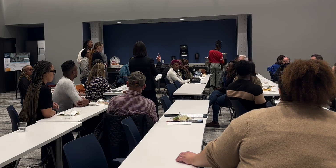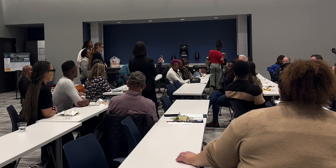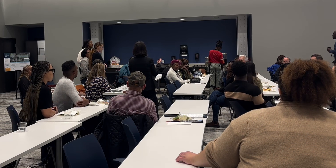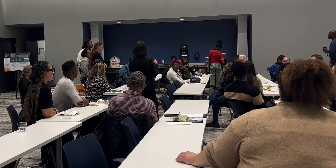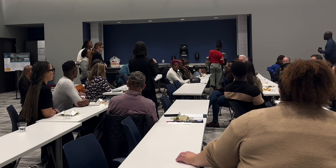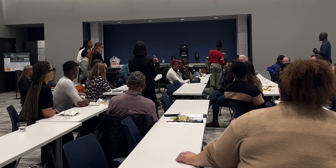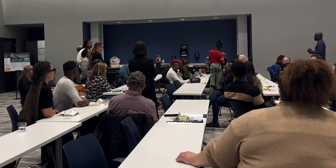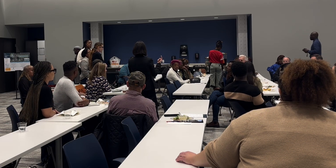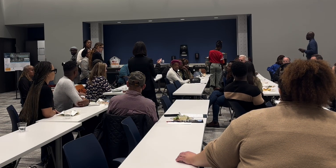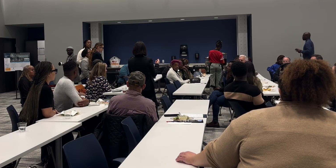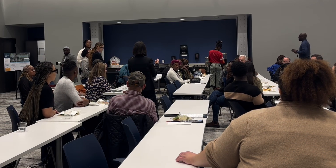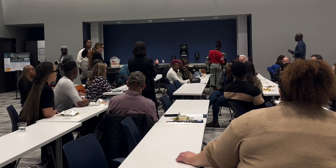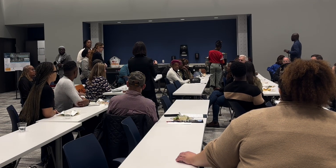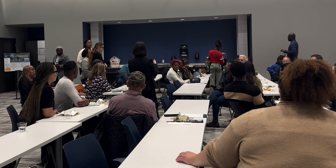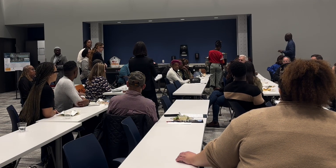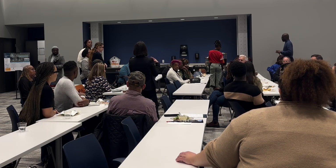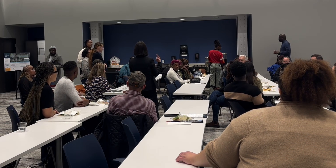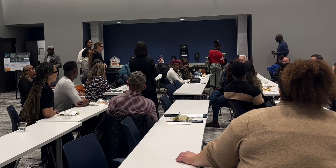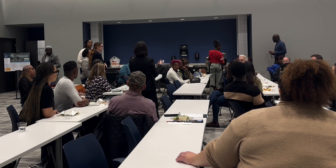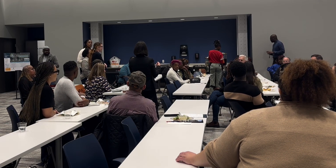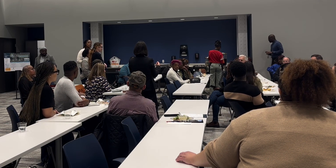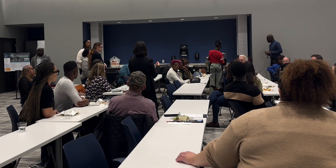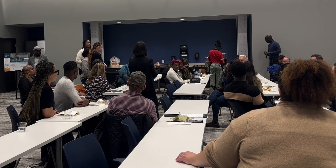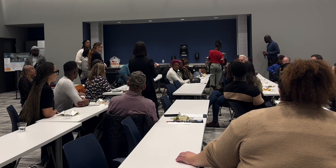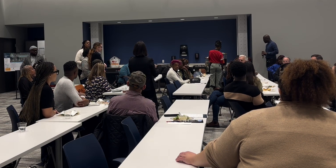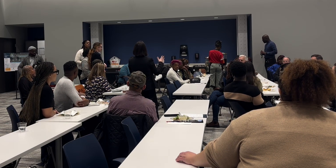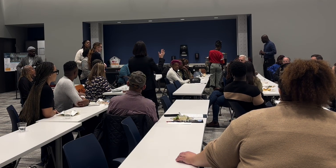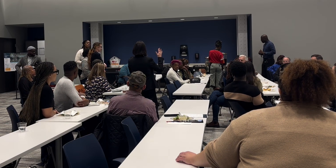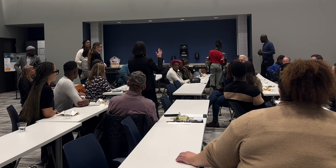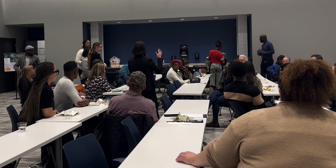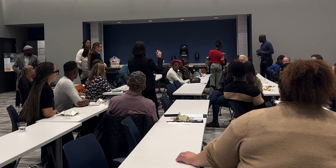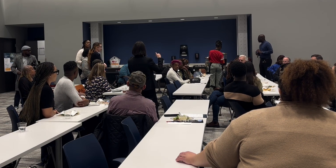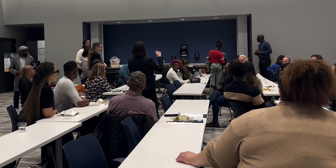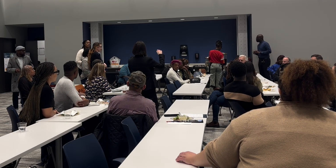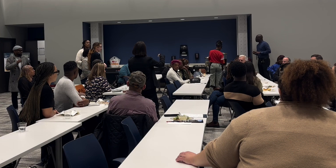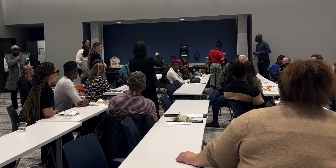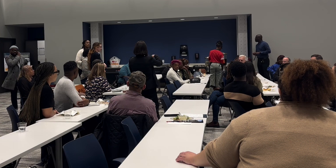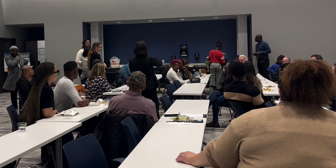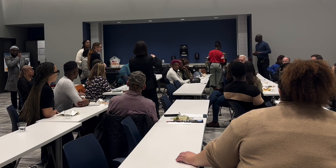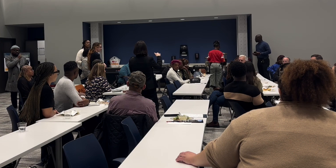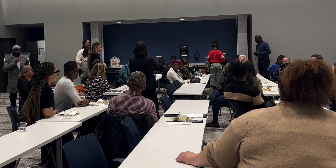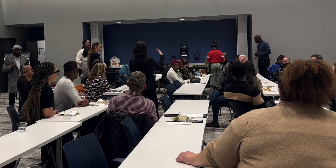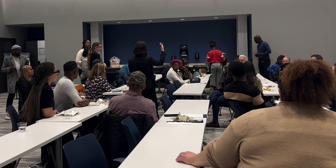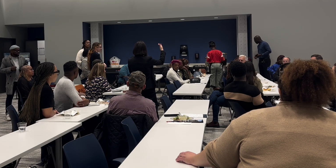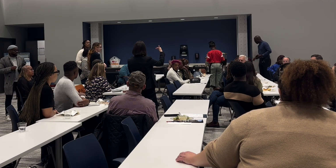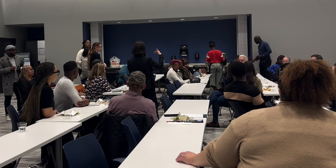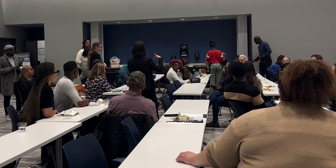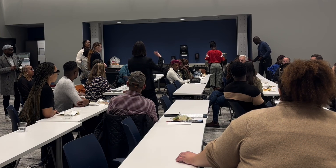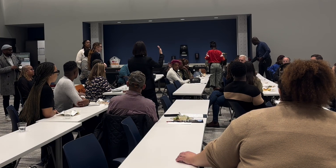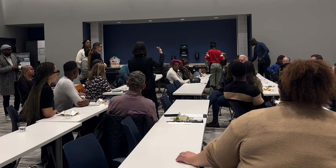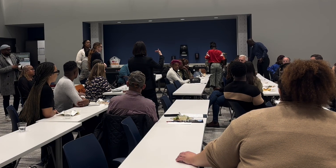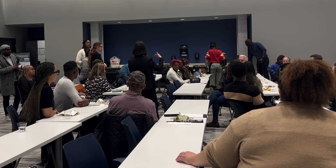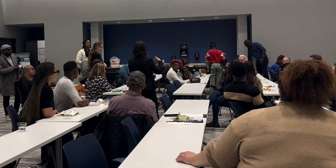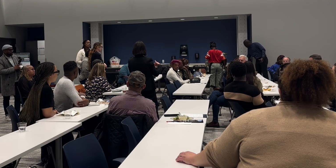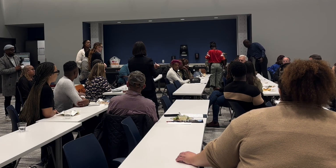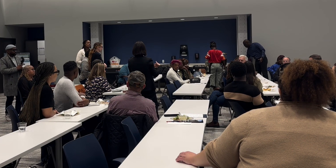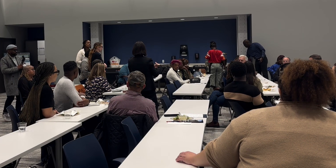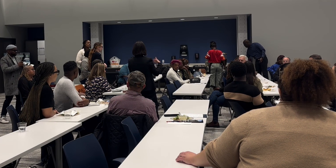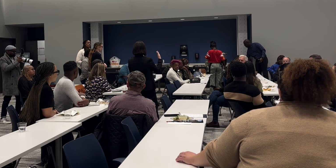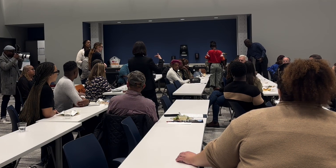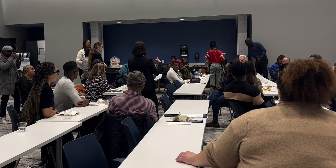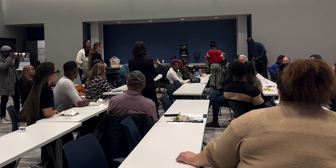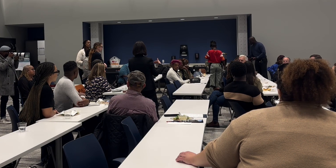look at other projects that are going to be happening in the area at the same time frame. And so in the adjustable work, it explains that, and it says